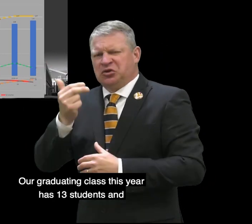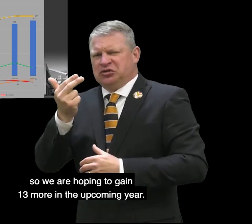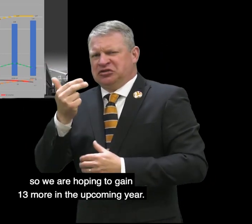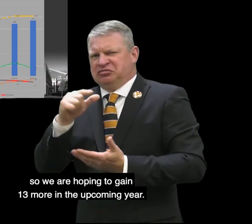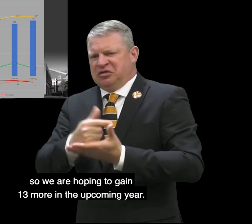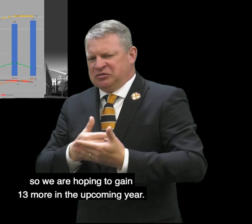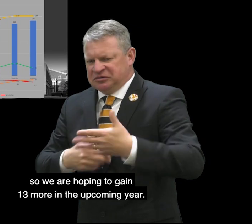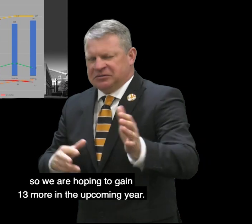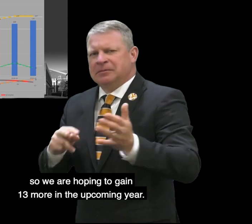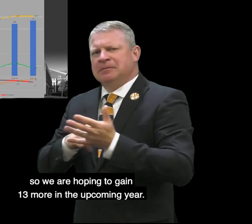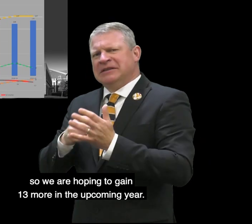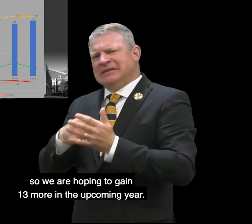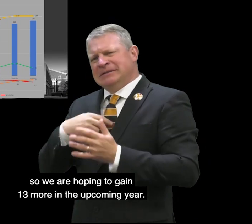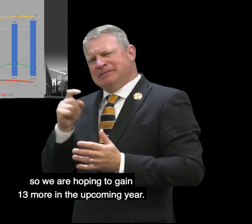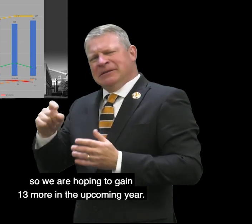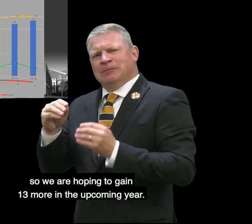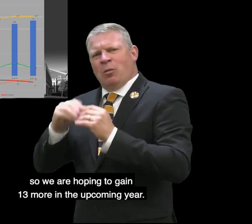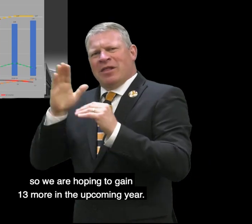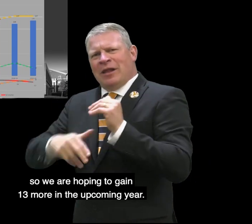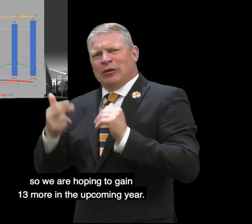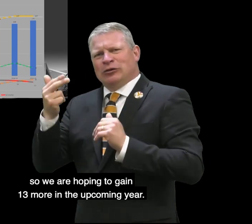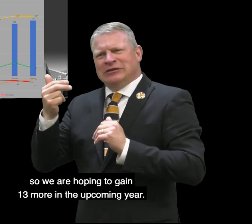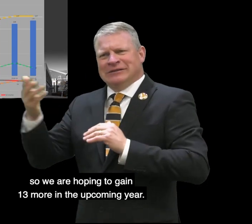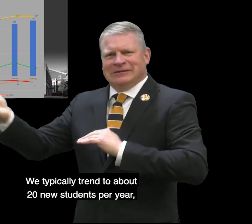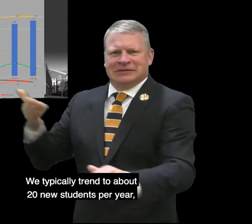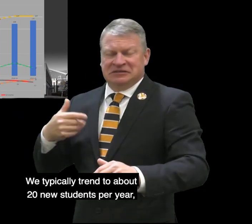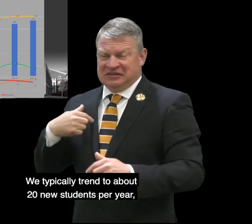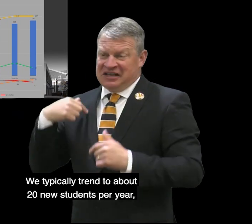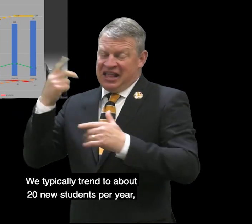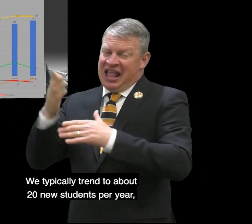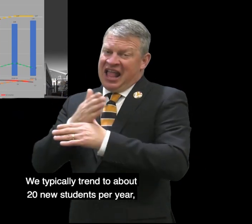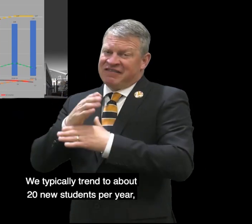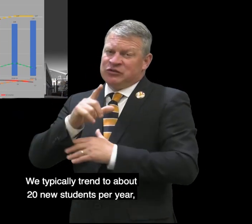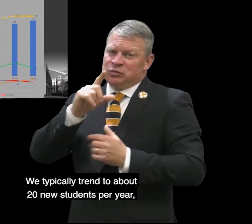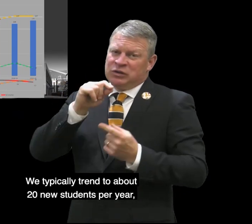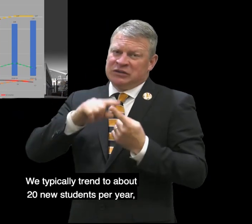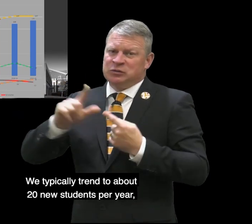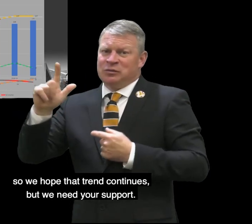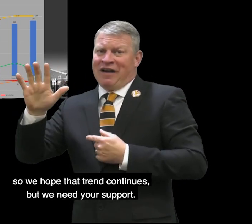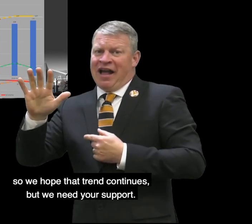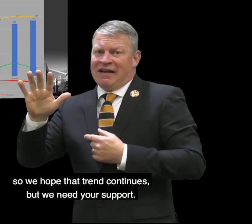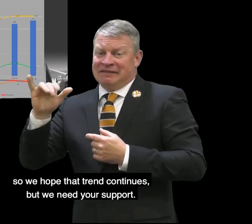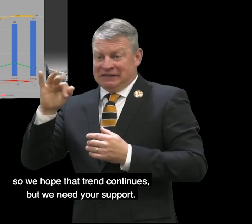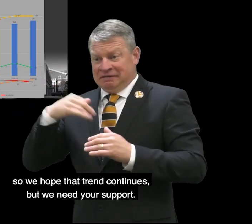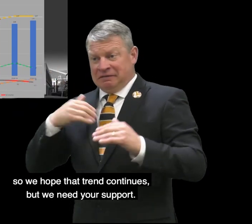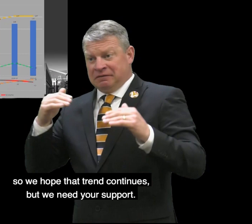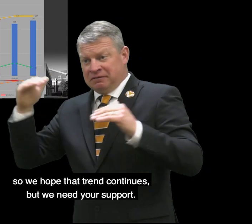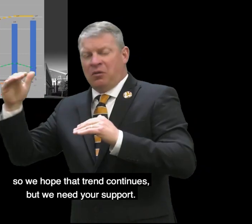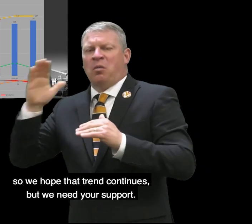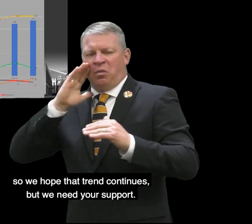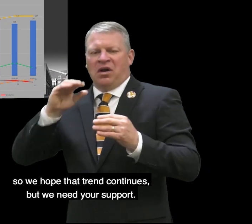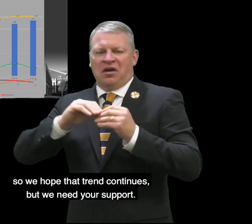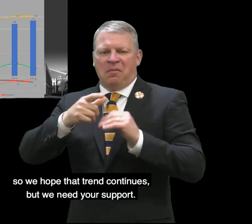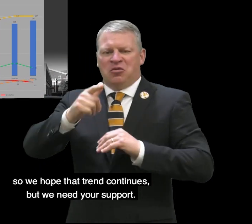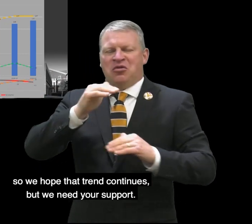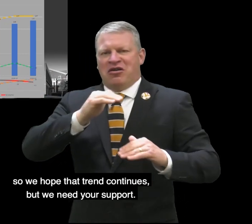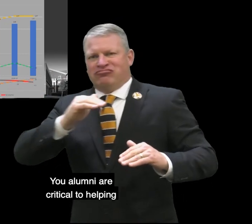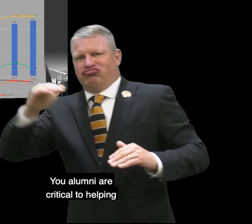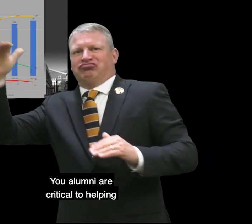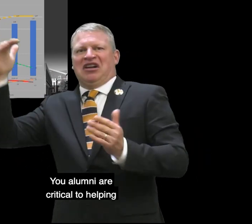has 13 students, and so we are hoping to gain 13 more in the upcoming year. We typically trend to about 20 new